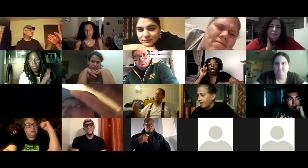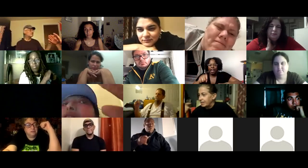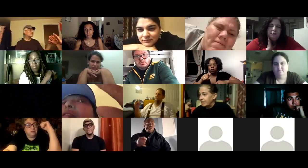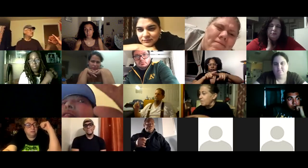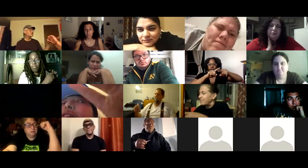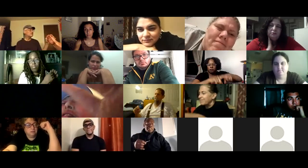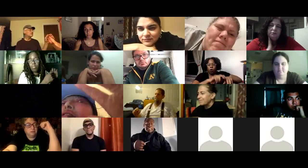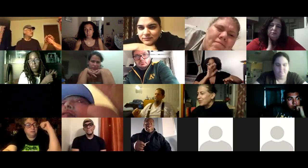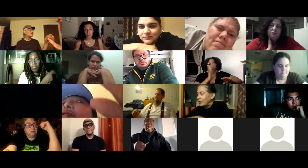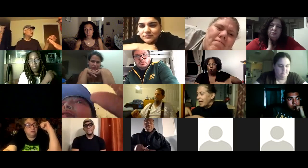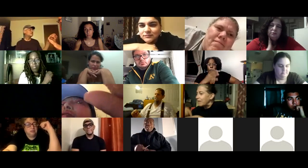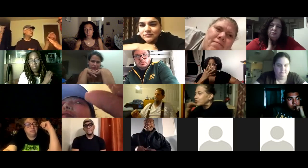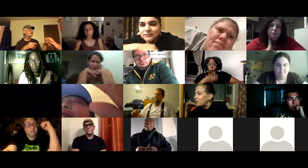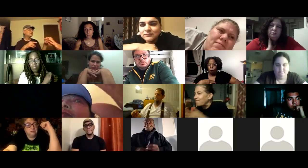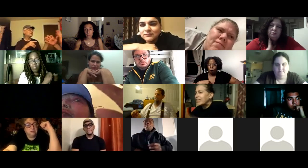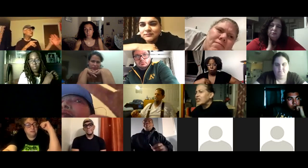becoming an SSP. So Okay,